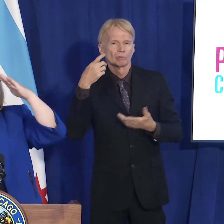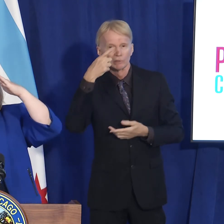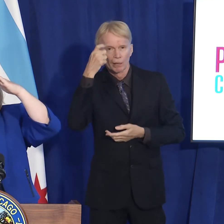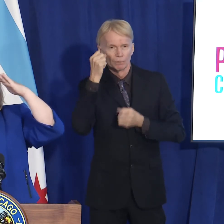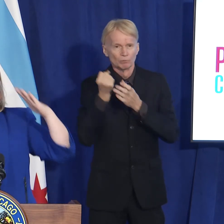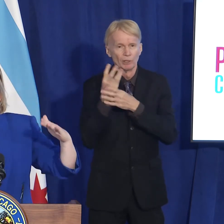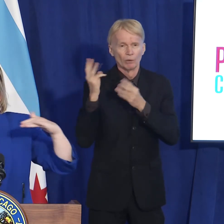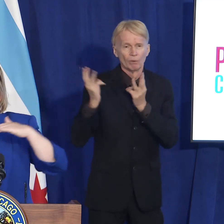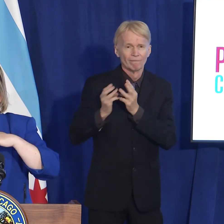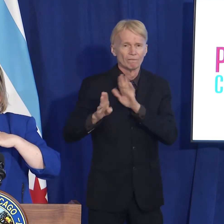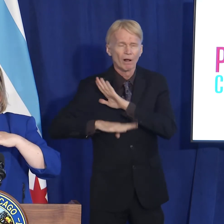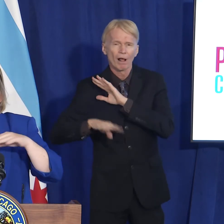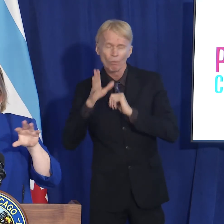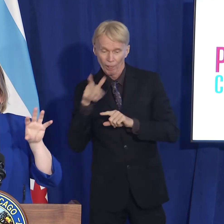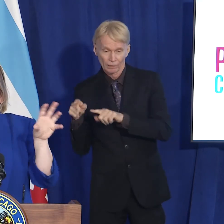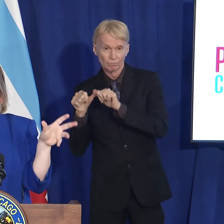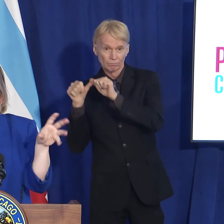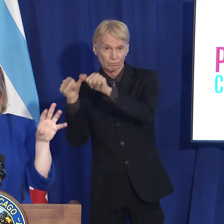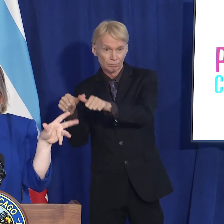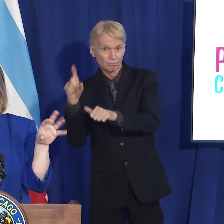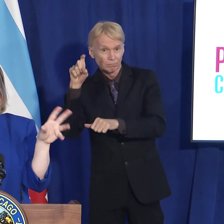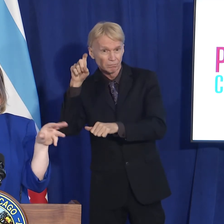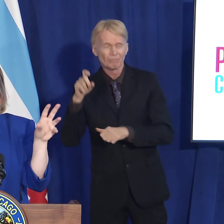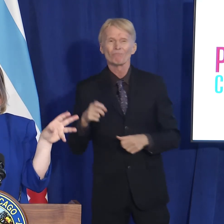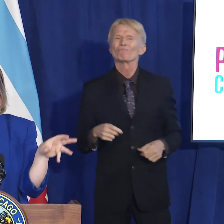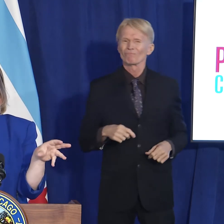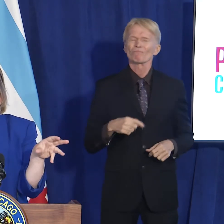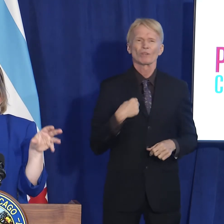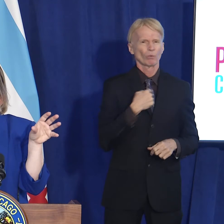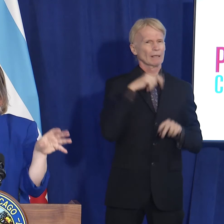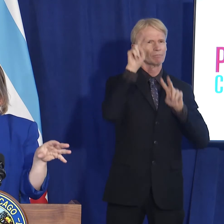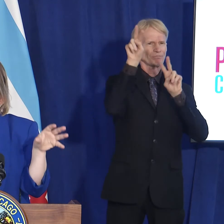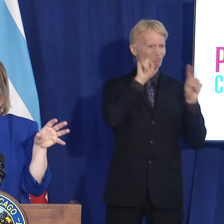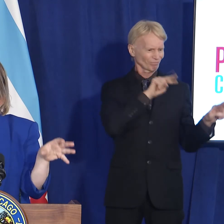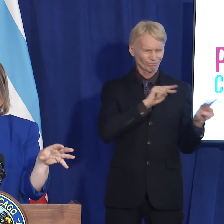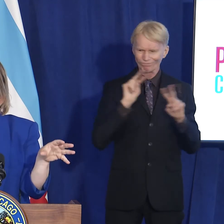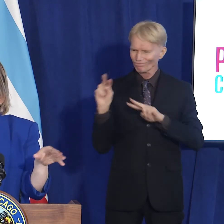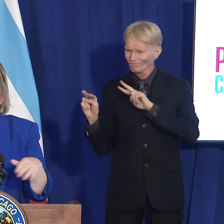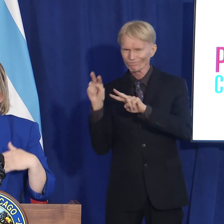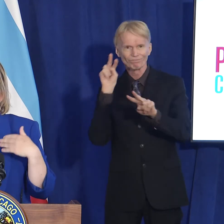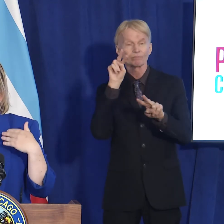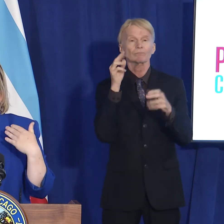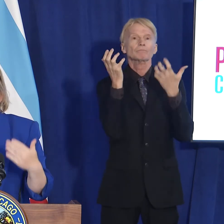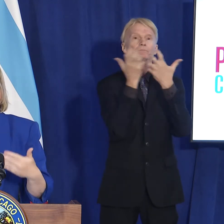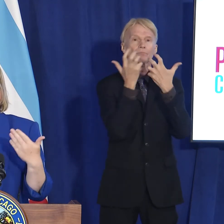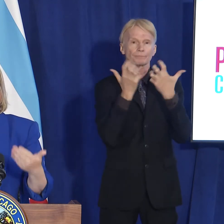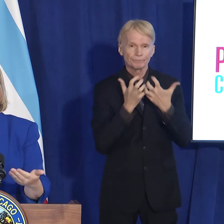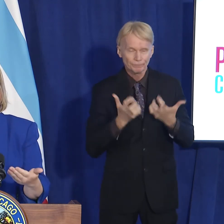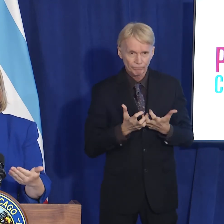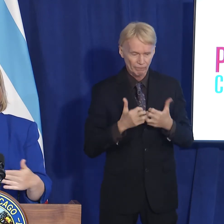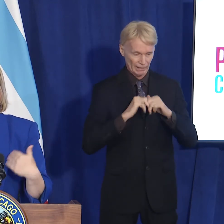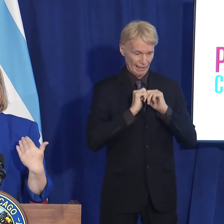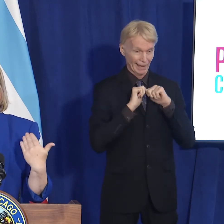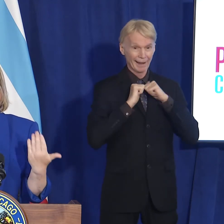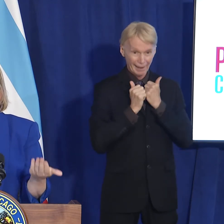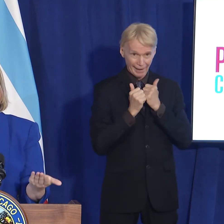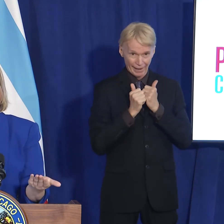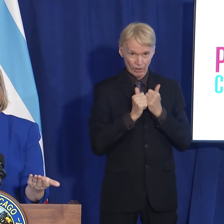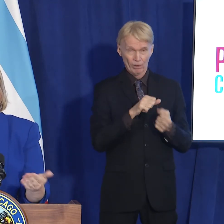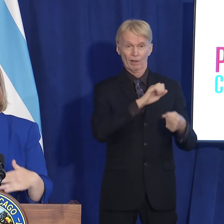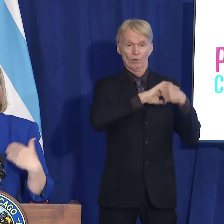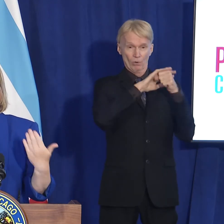survive. And so we're always sort of looking at these. And the part about the pathogen, the virus, I fully expect